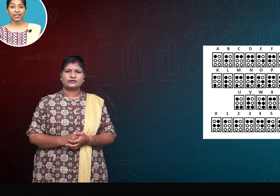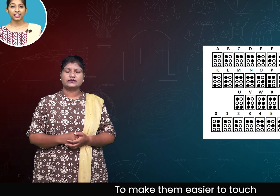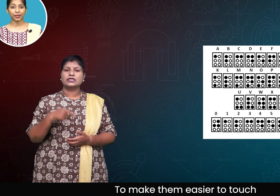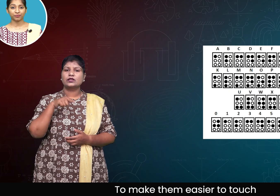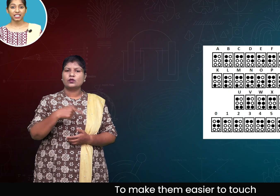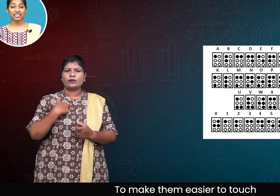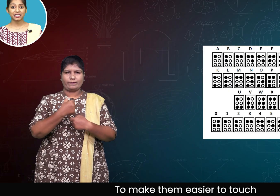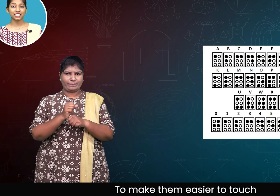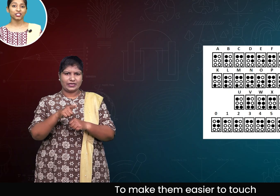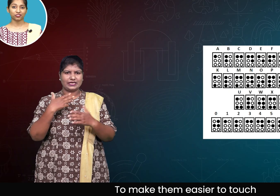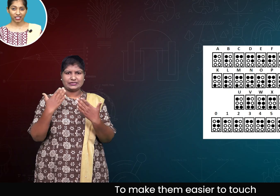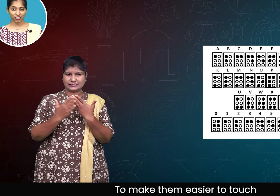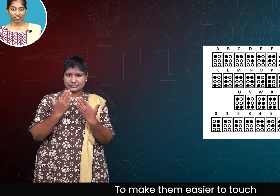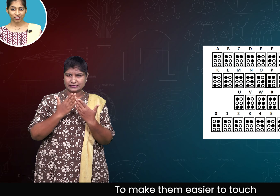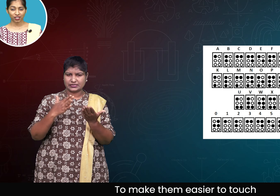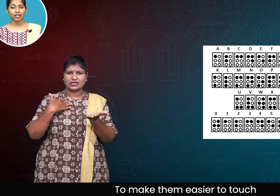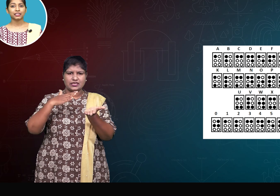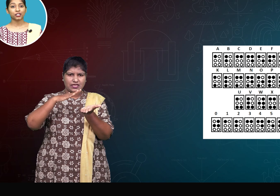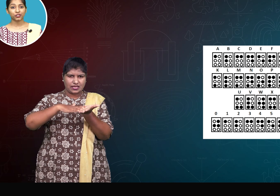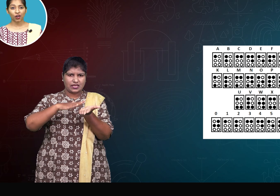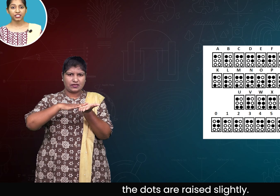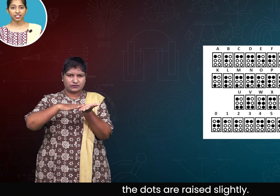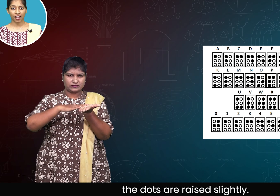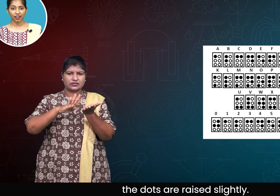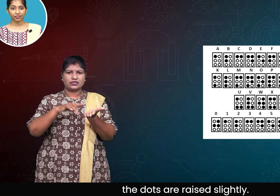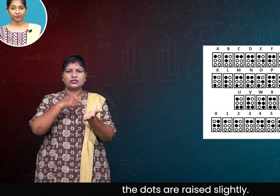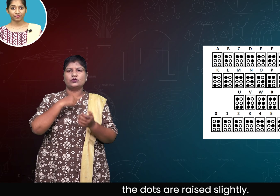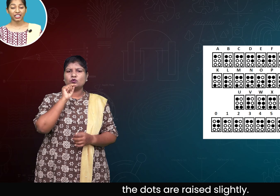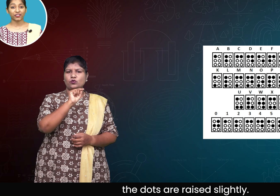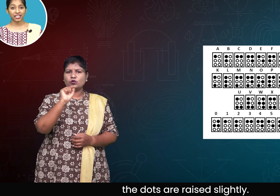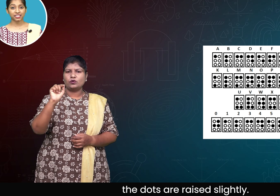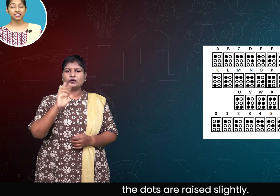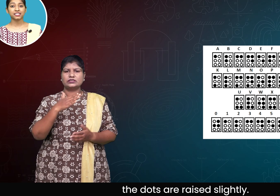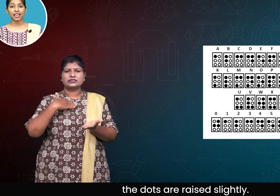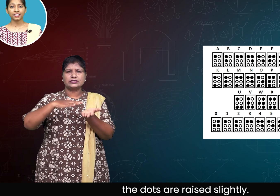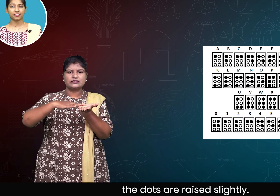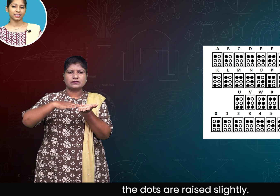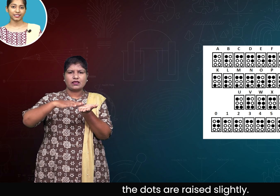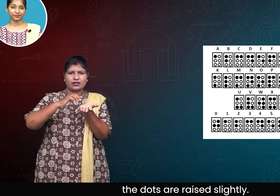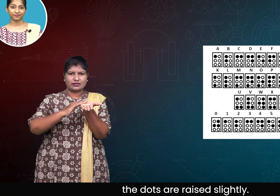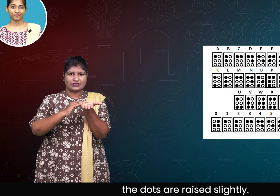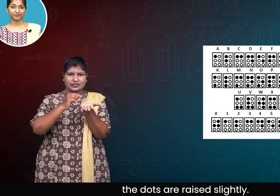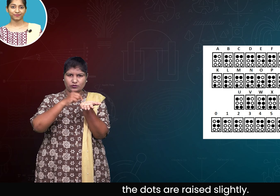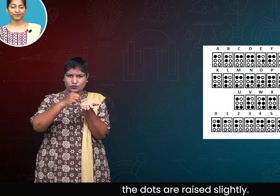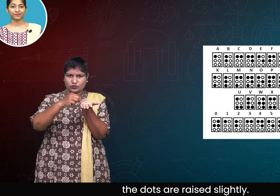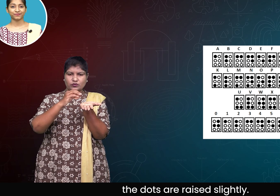To make them easier to touch, the dots are raised slightly.